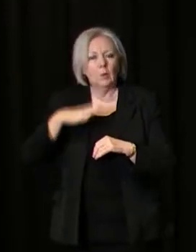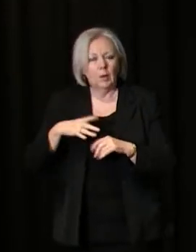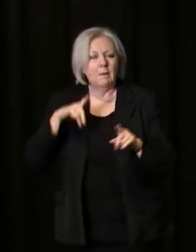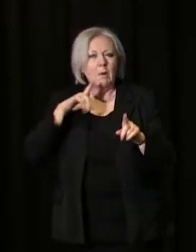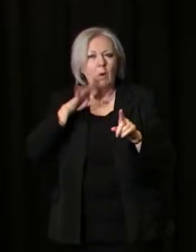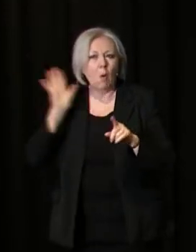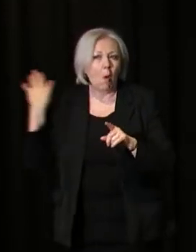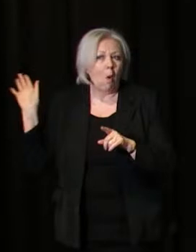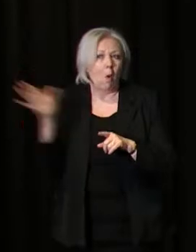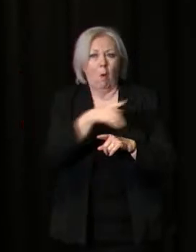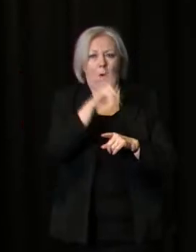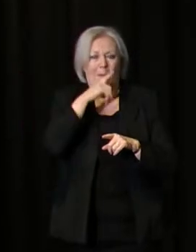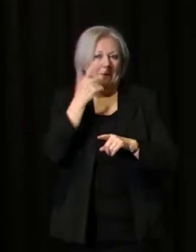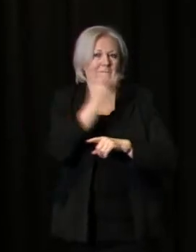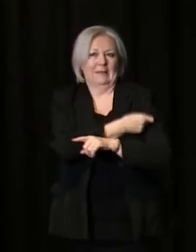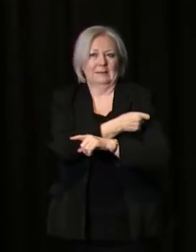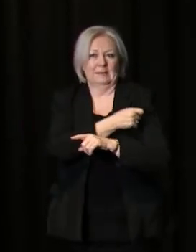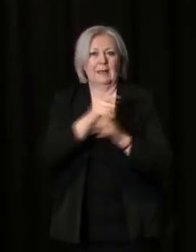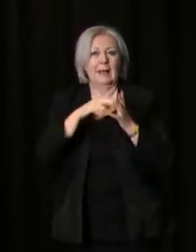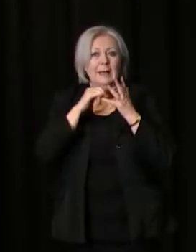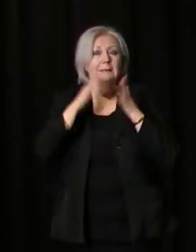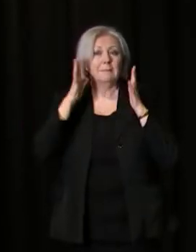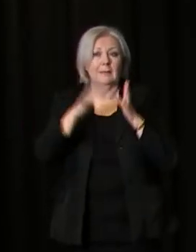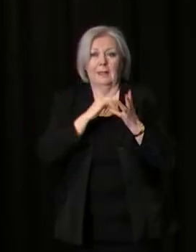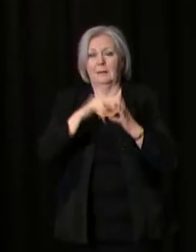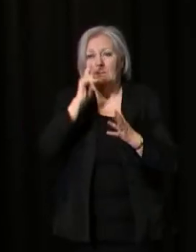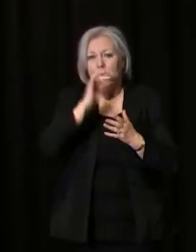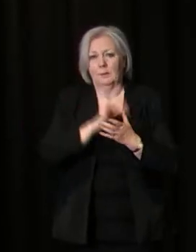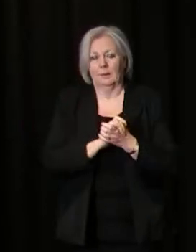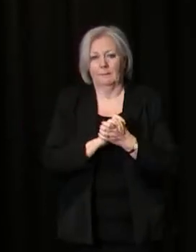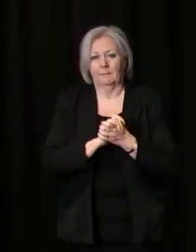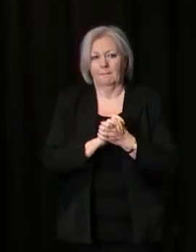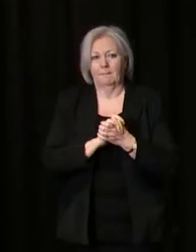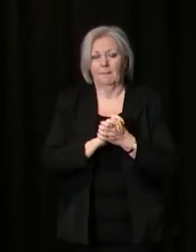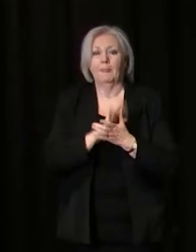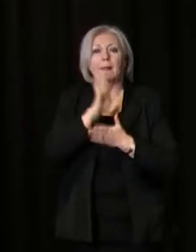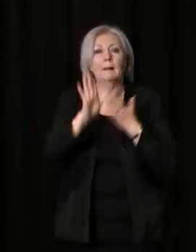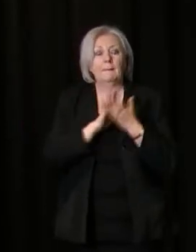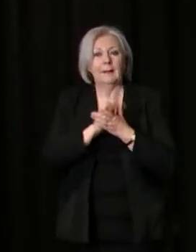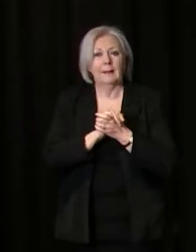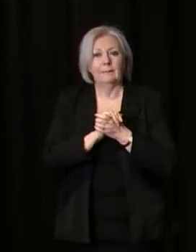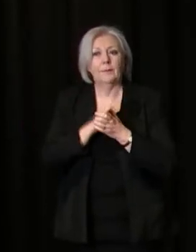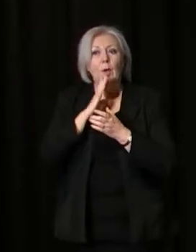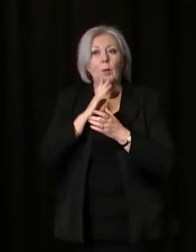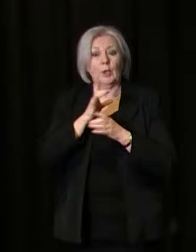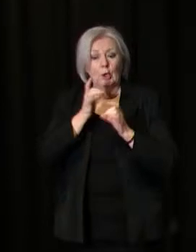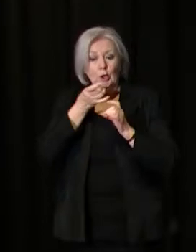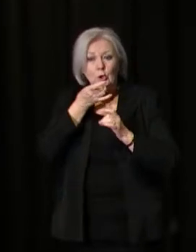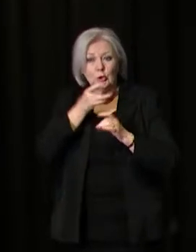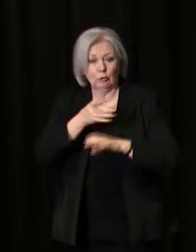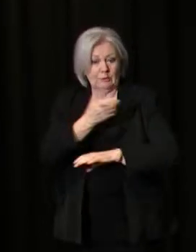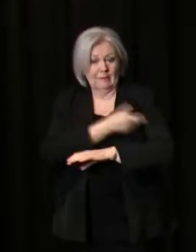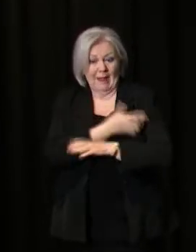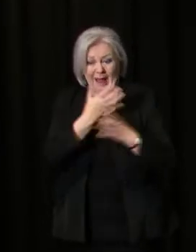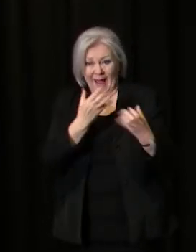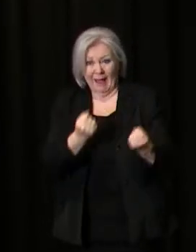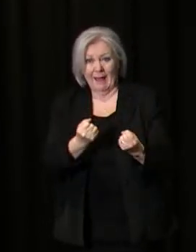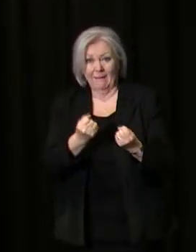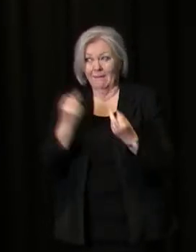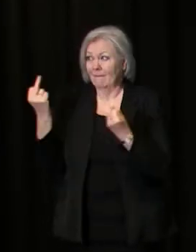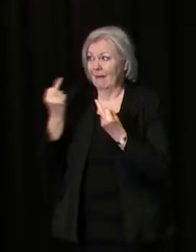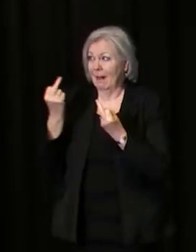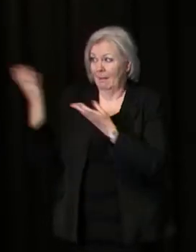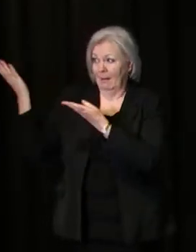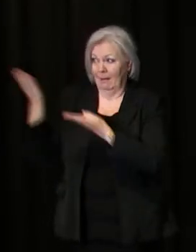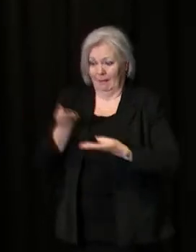people vaccinated across the board as we possibly can. And I'll be confident once a pediatric product is here, then I